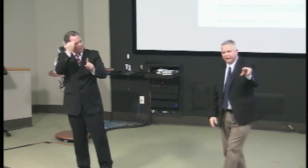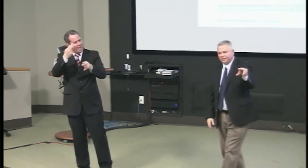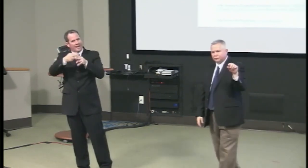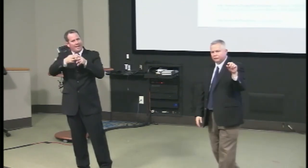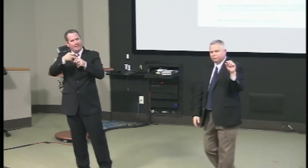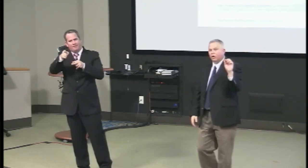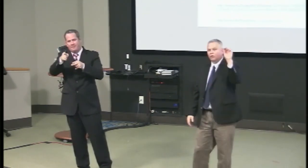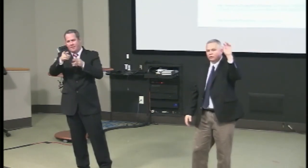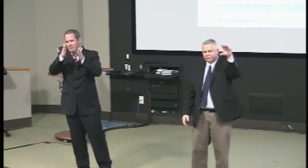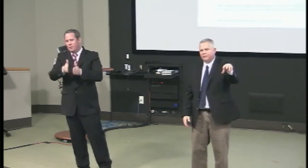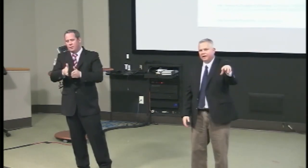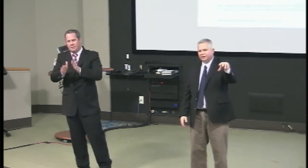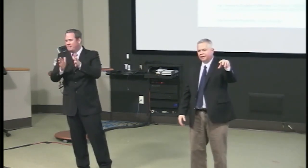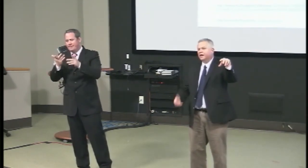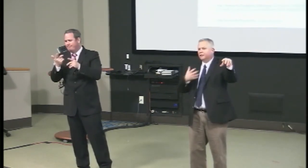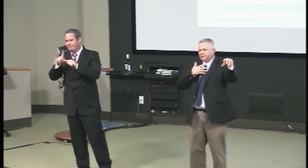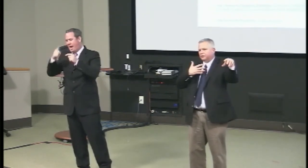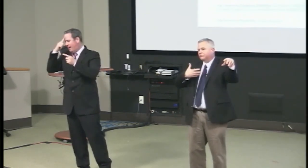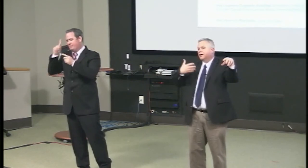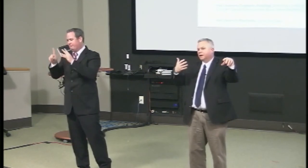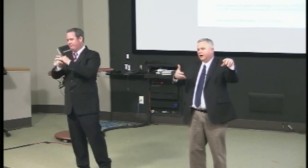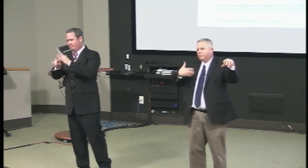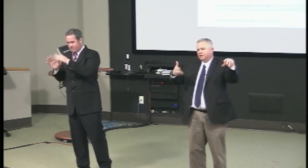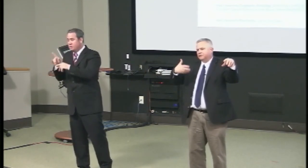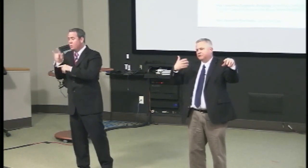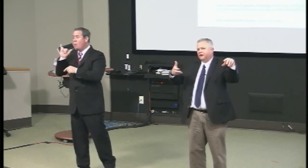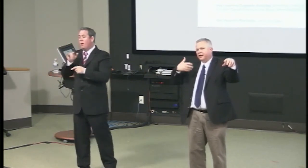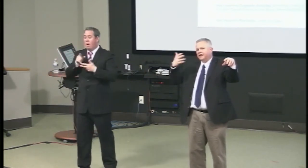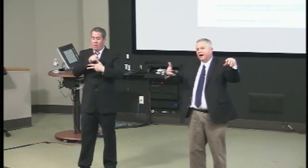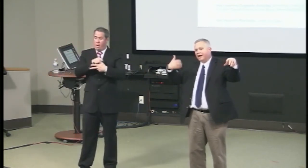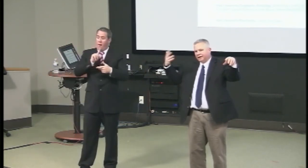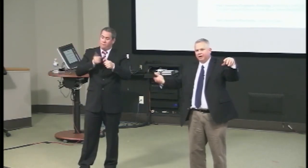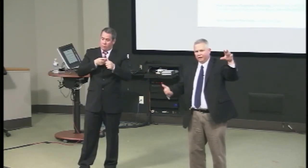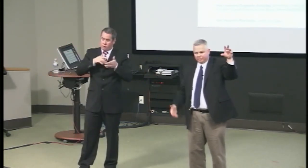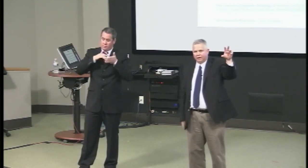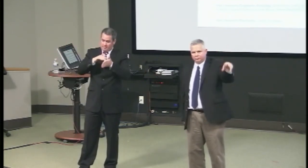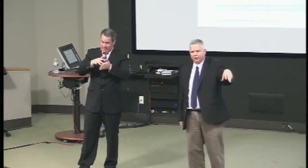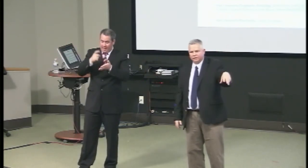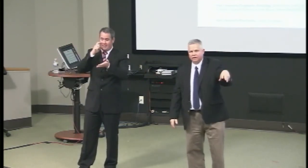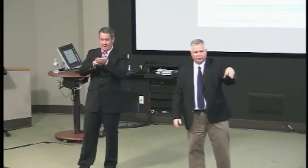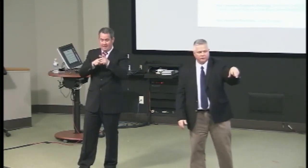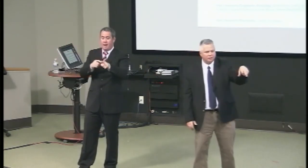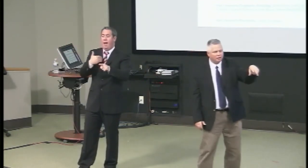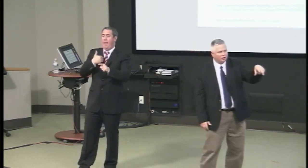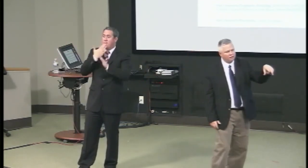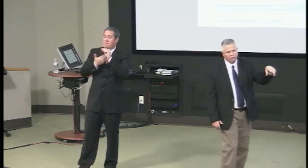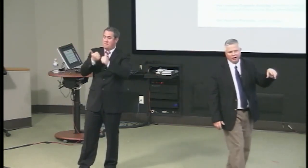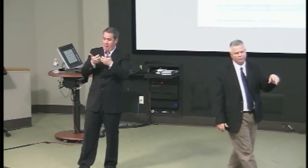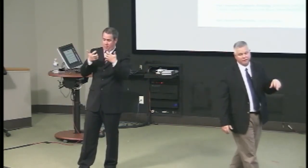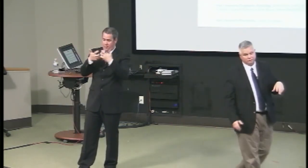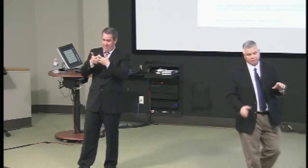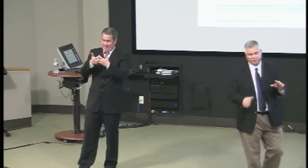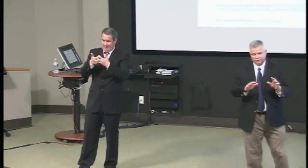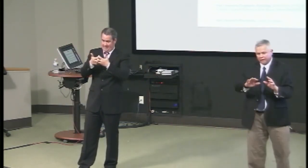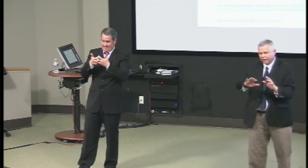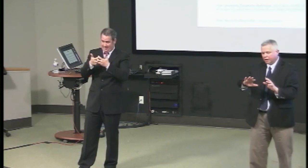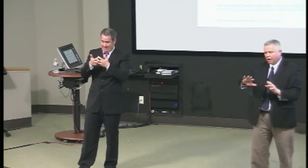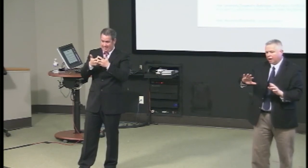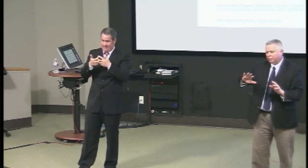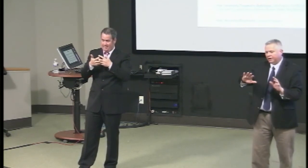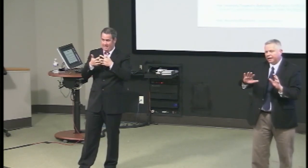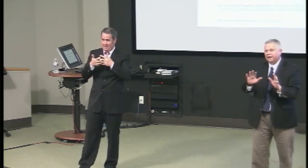better fit to bold of amygdala than to measures of anxiety on questionnaires. Oh wow, that's